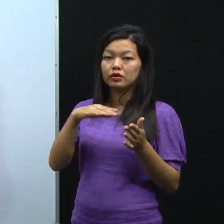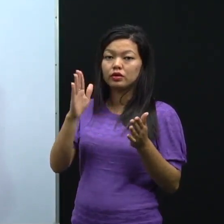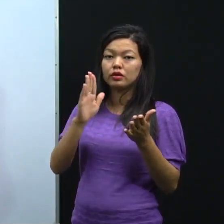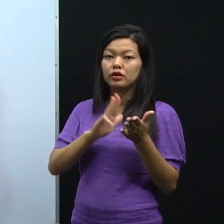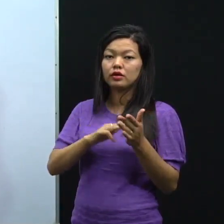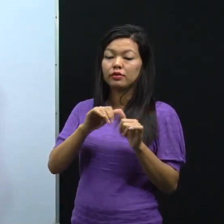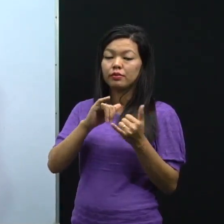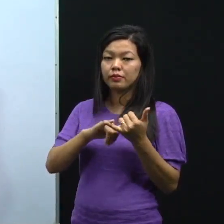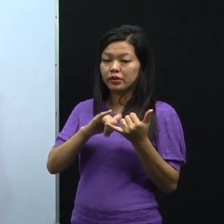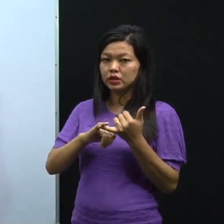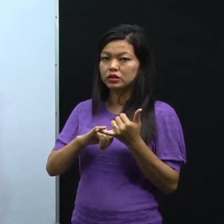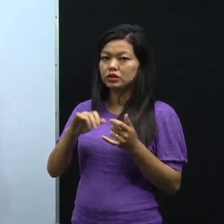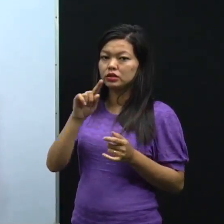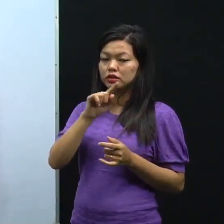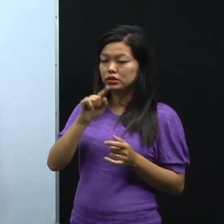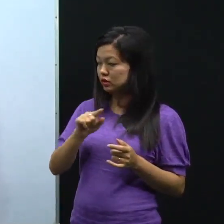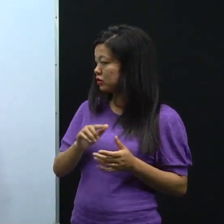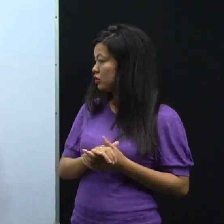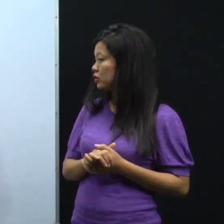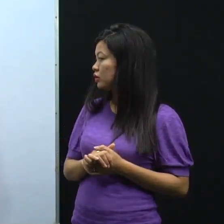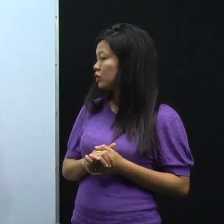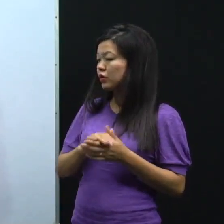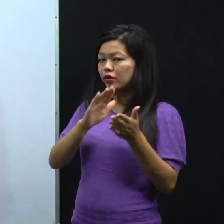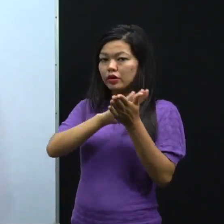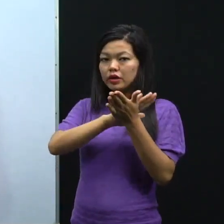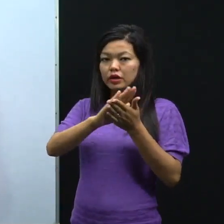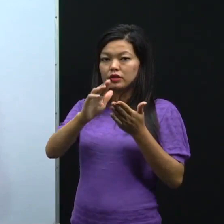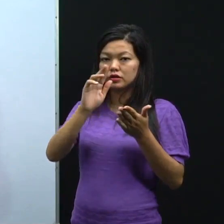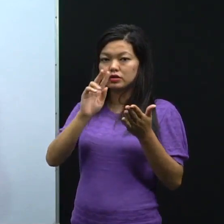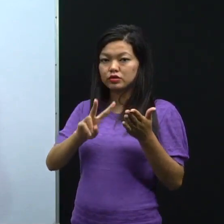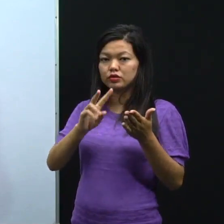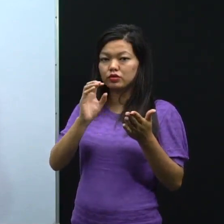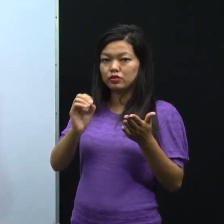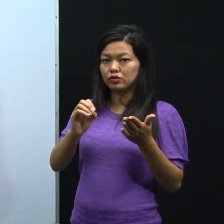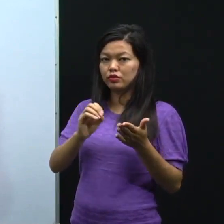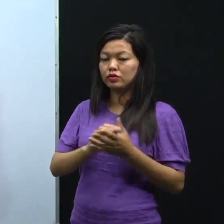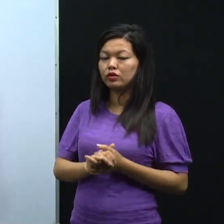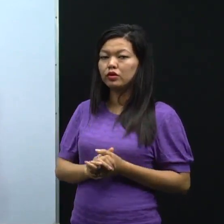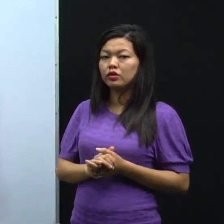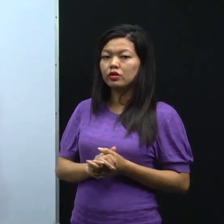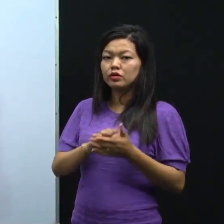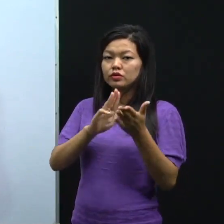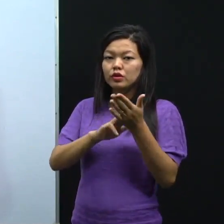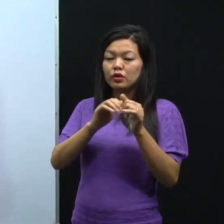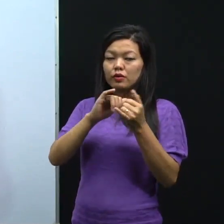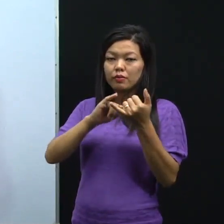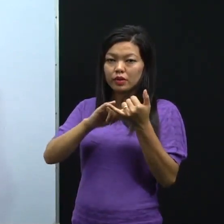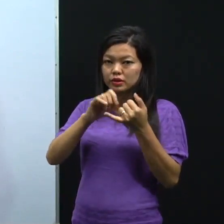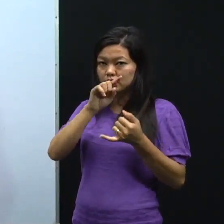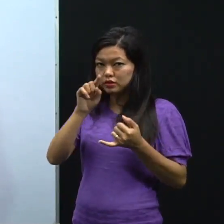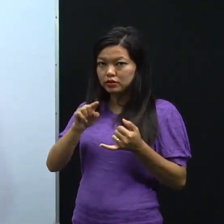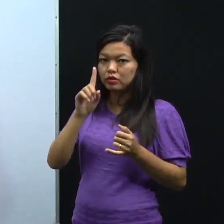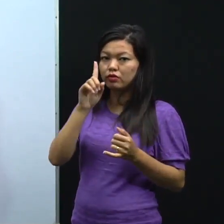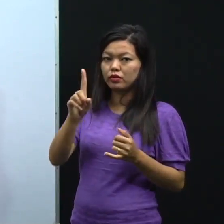okay? Now, we all know that it is hydrogen, the atomic mass is 1, right? So 1 into 2